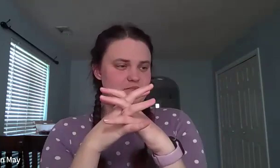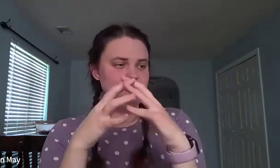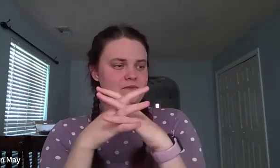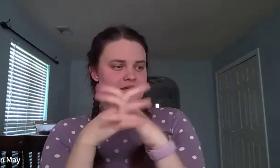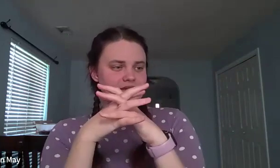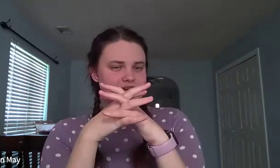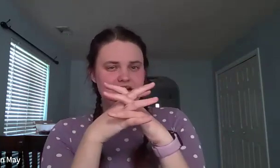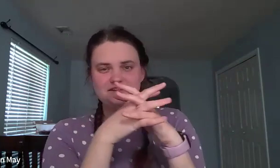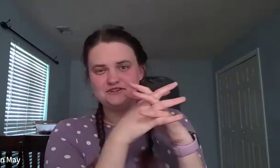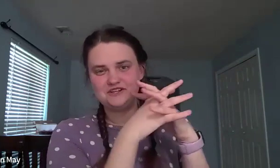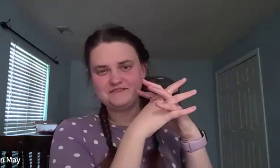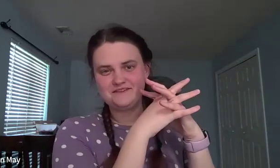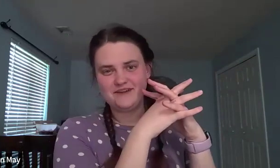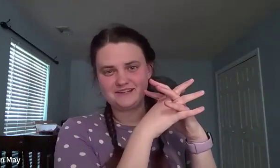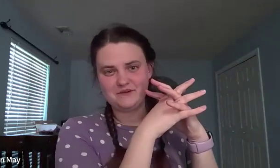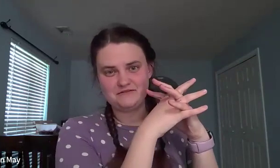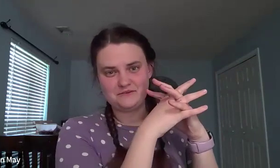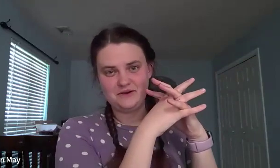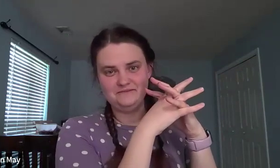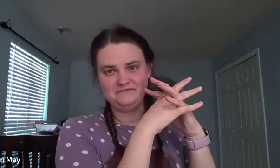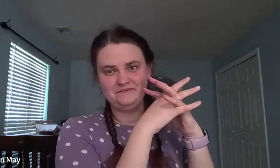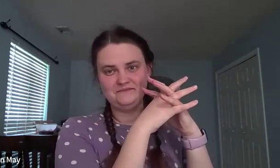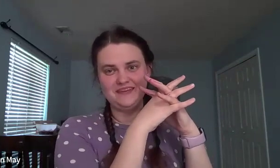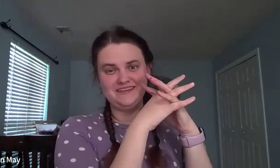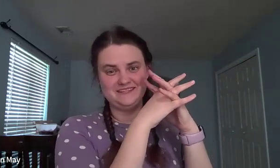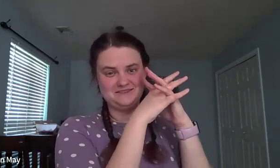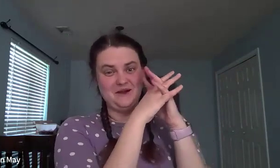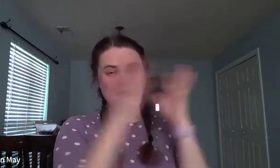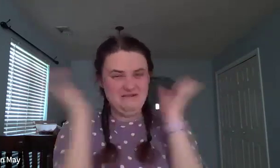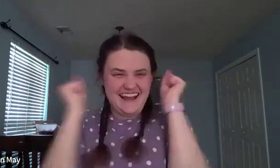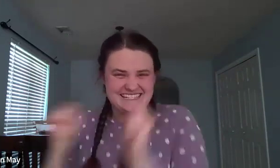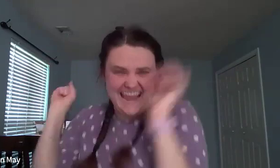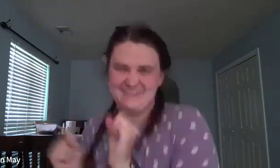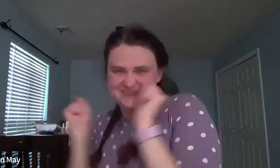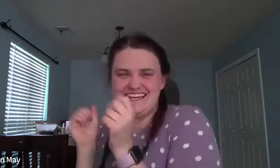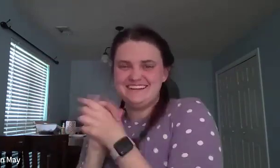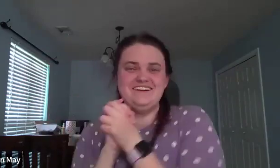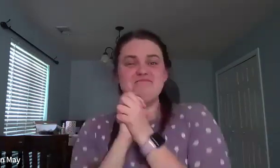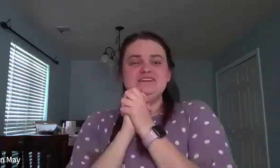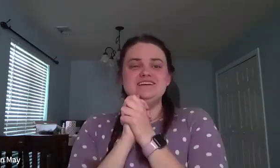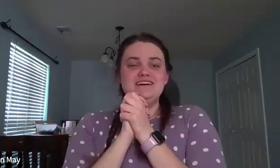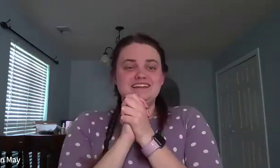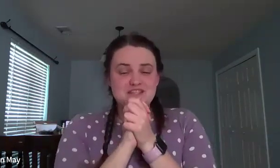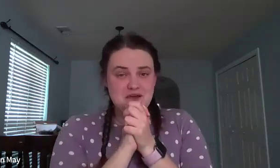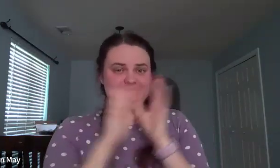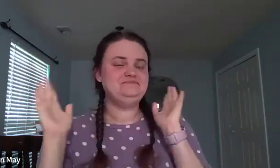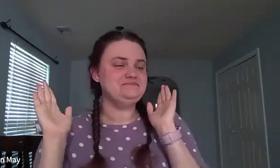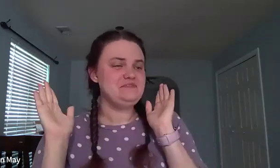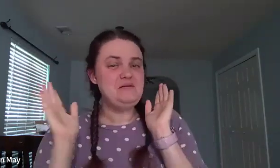Football. Have I told y'all the fun fact about football and the history? Oh, I'm so excited. Okay. So